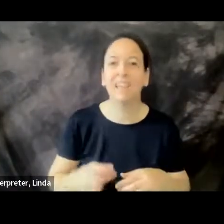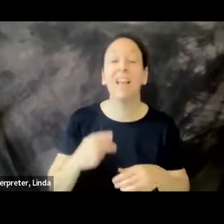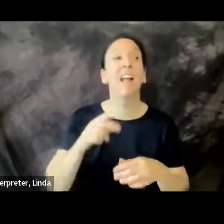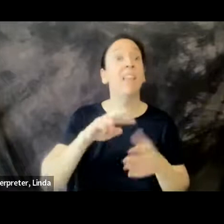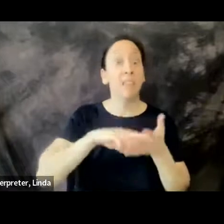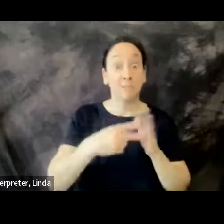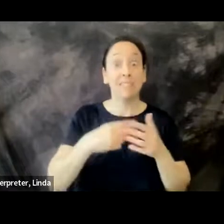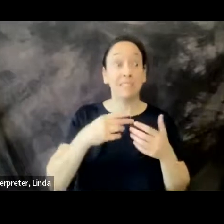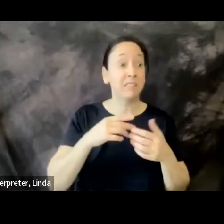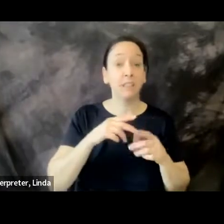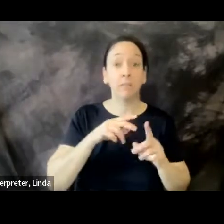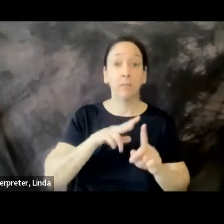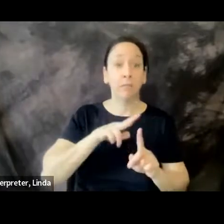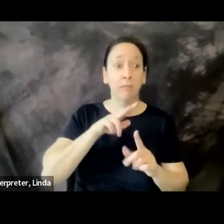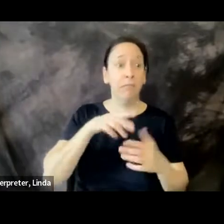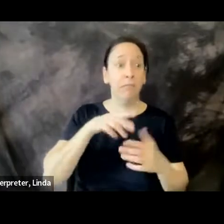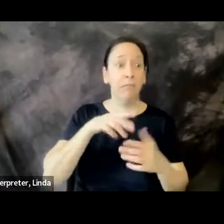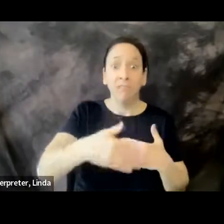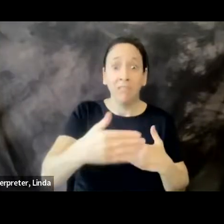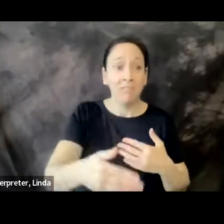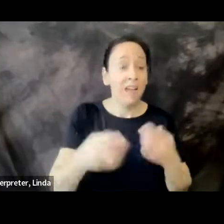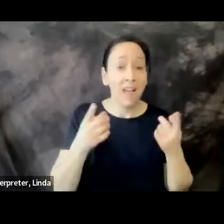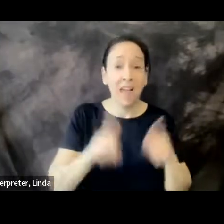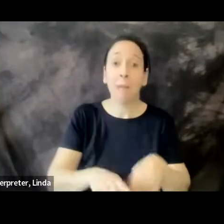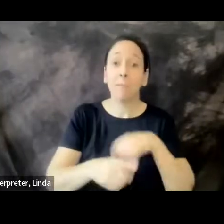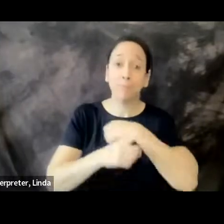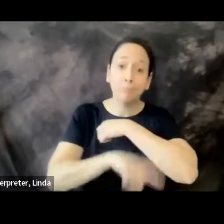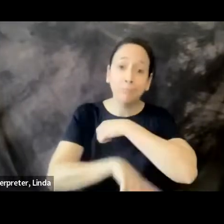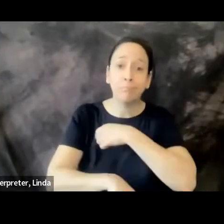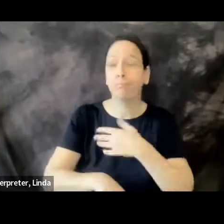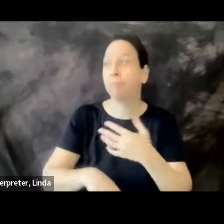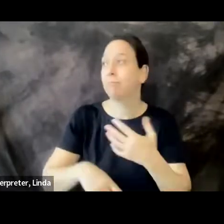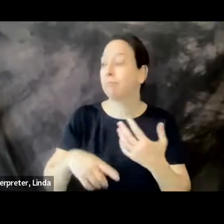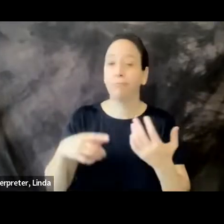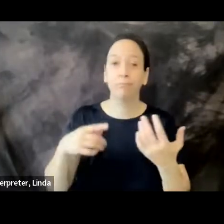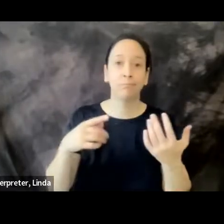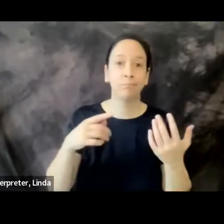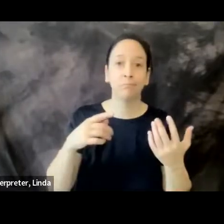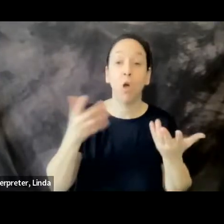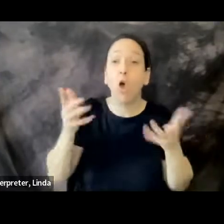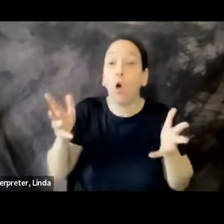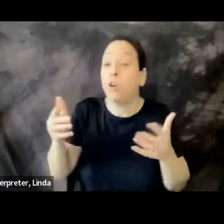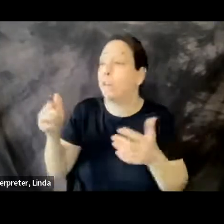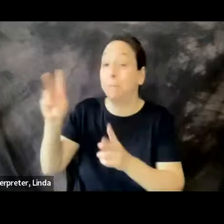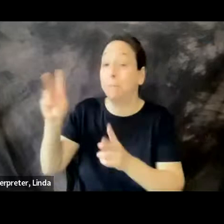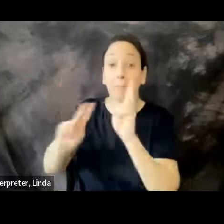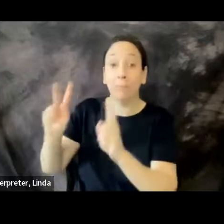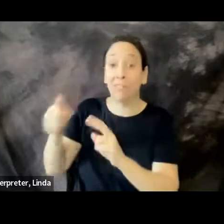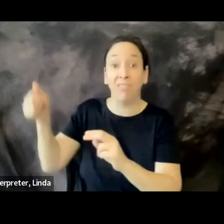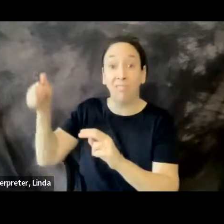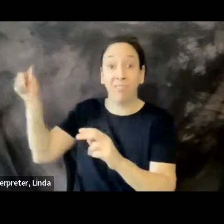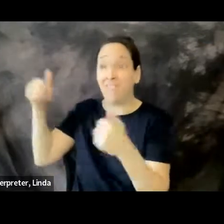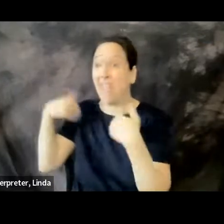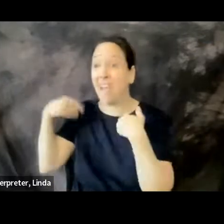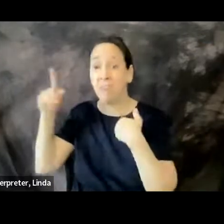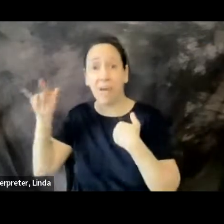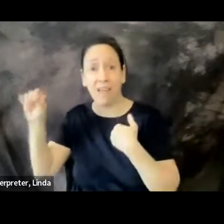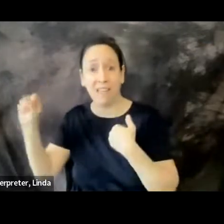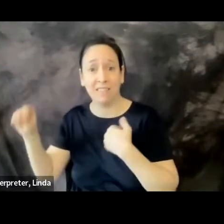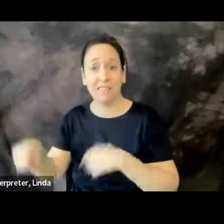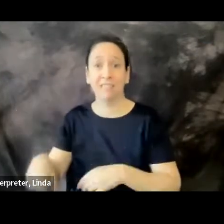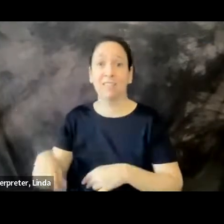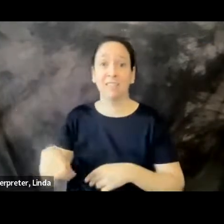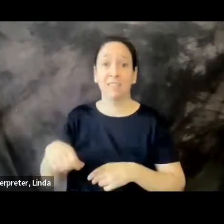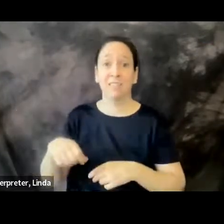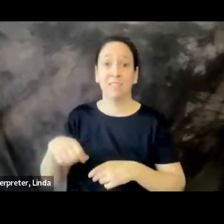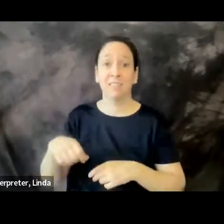disciplinary determinations from school personnel who are already bringing their existing biases to review of technologically